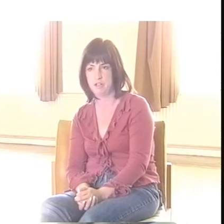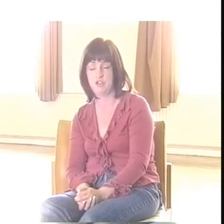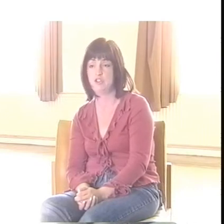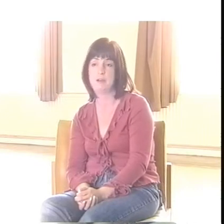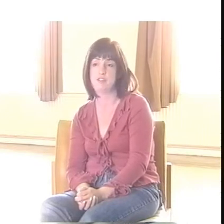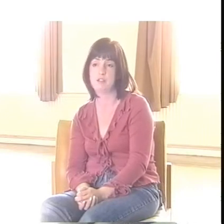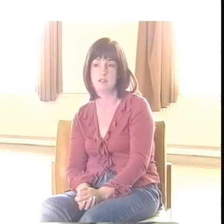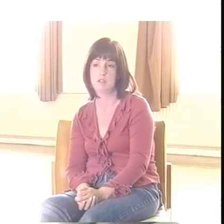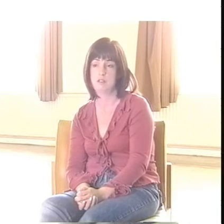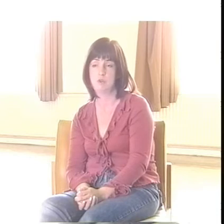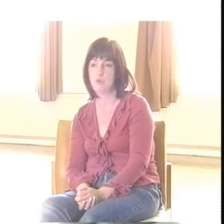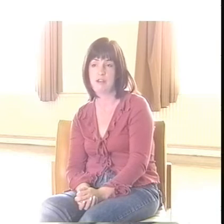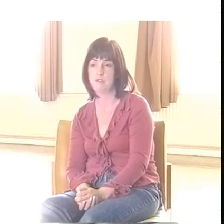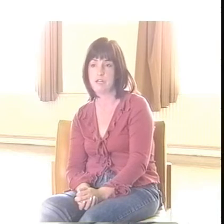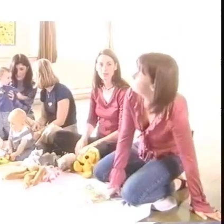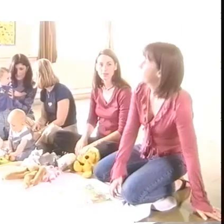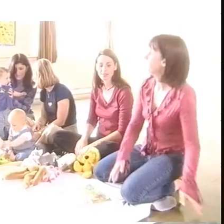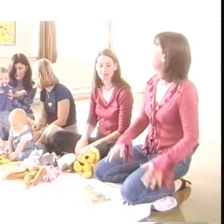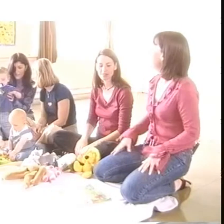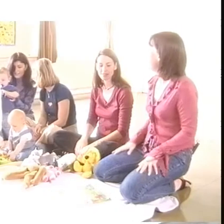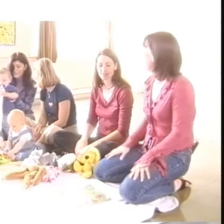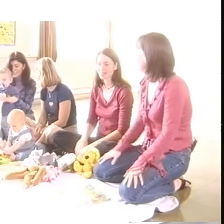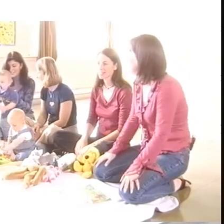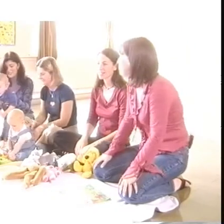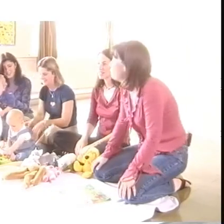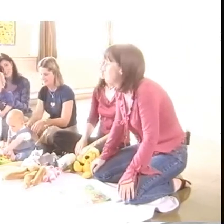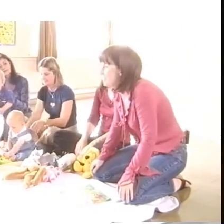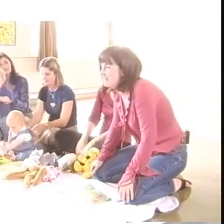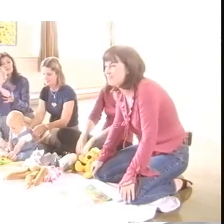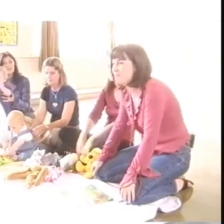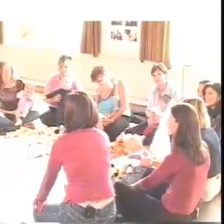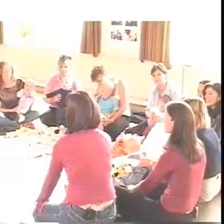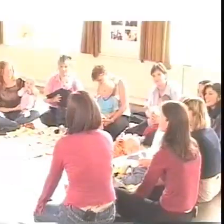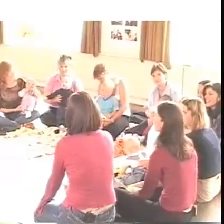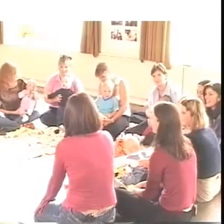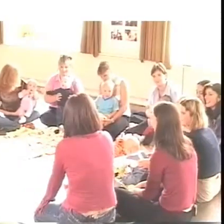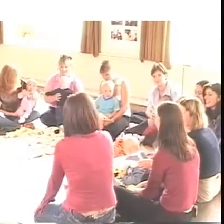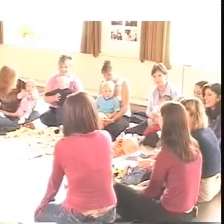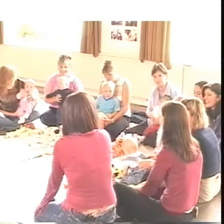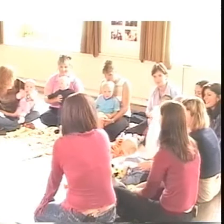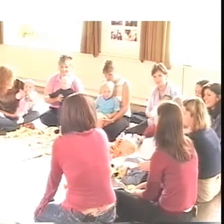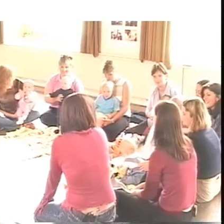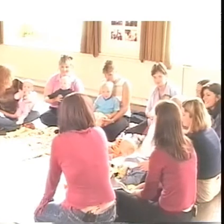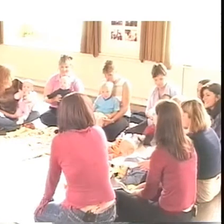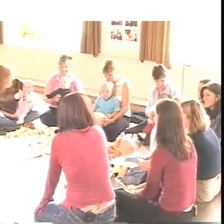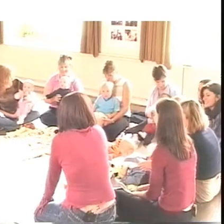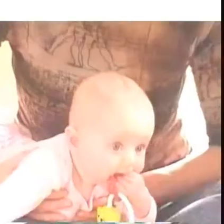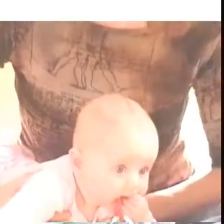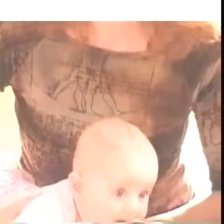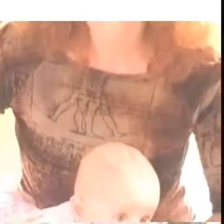and do better all round, really. Okay, hello, welcome everybody. I wrote a few articles about it locally and